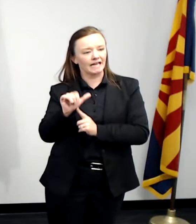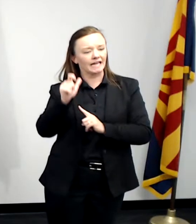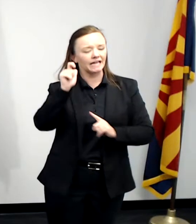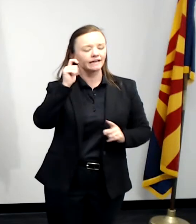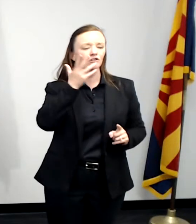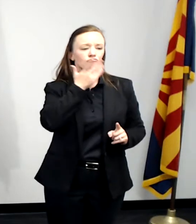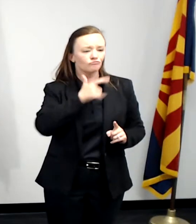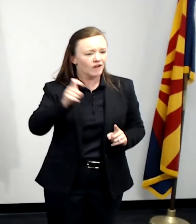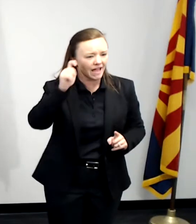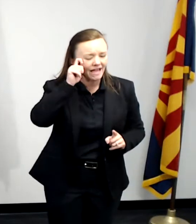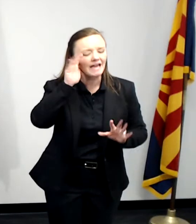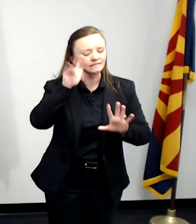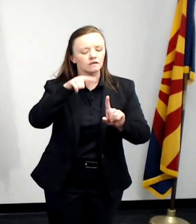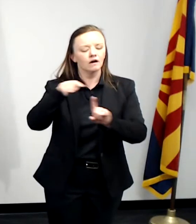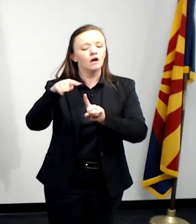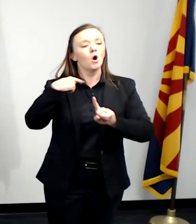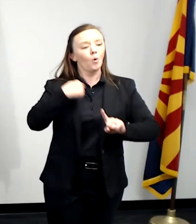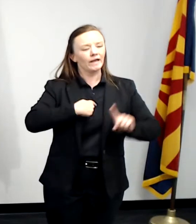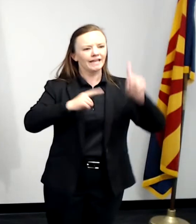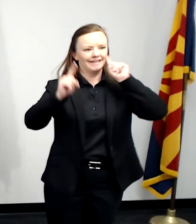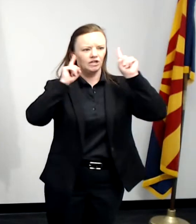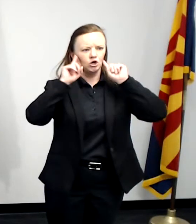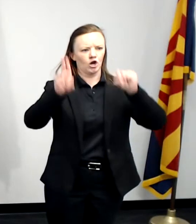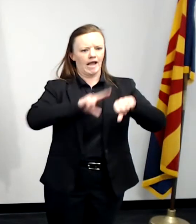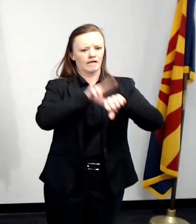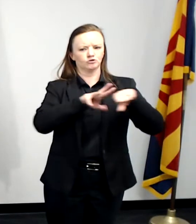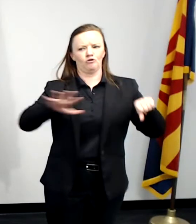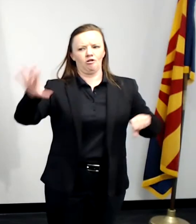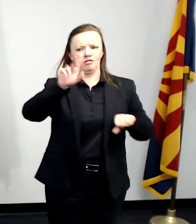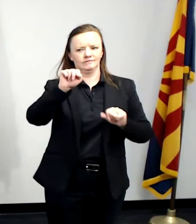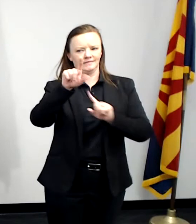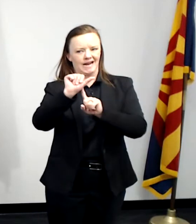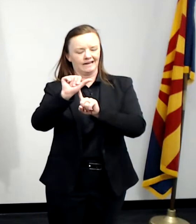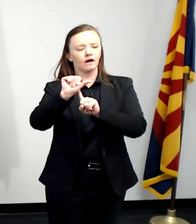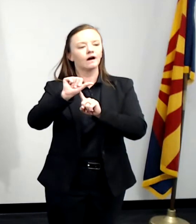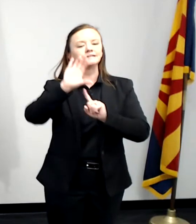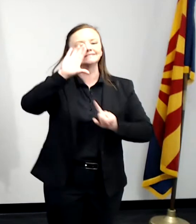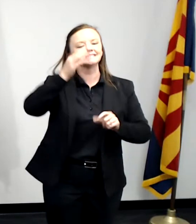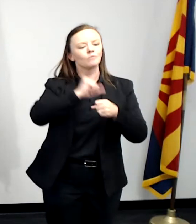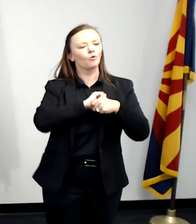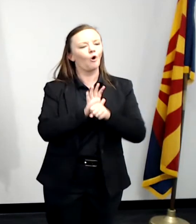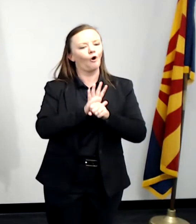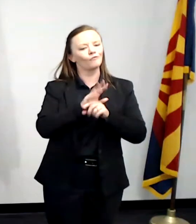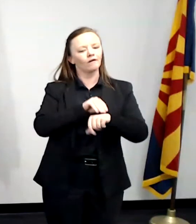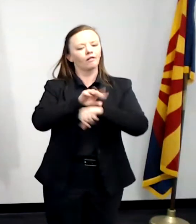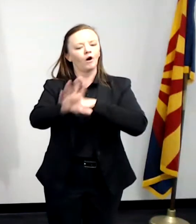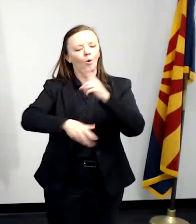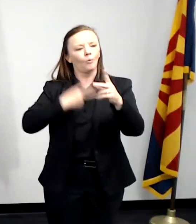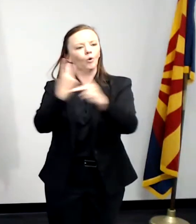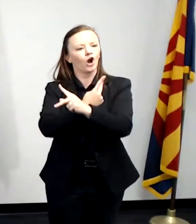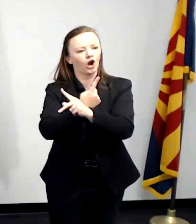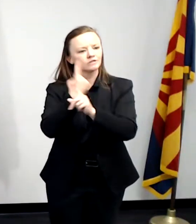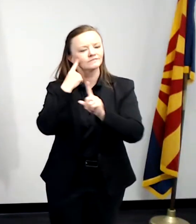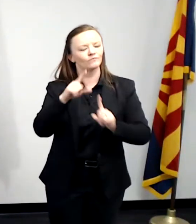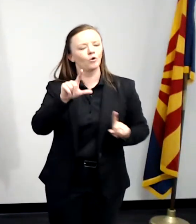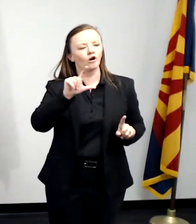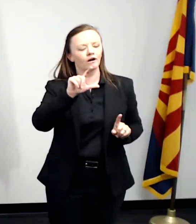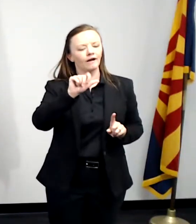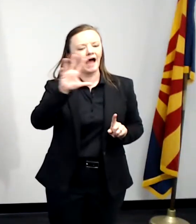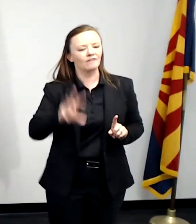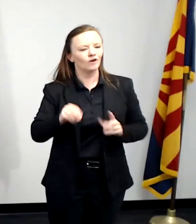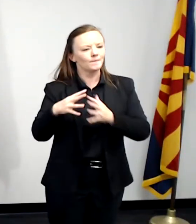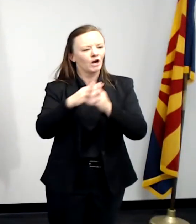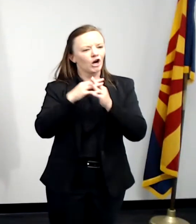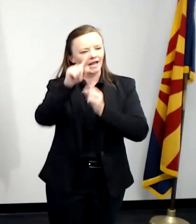death and severe disease among African Americans. And I want to talk about why we think